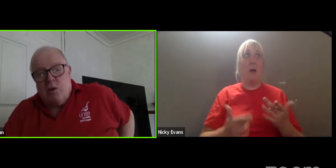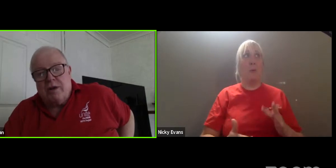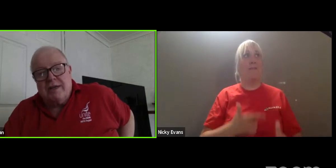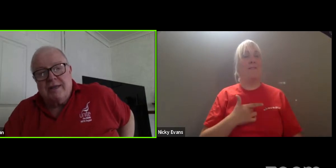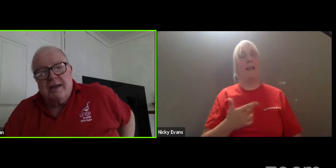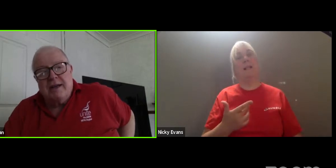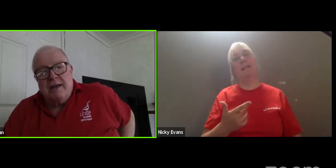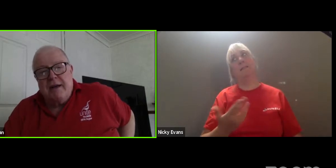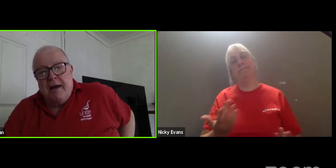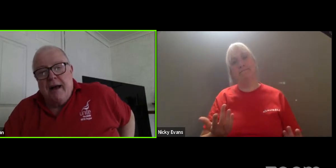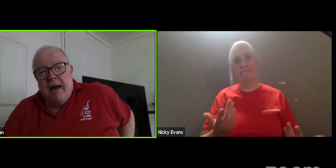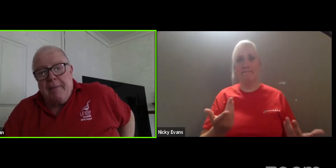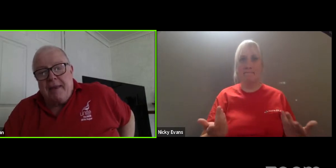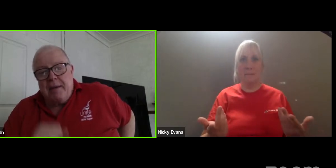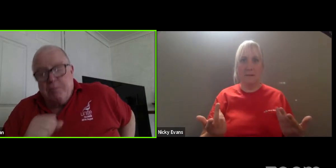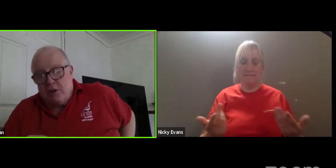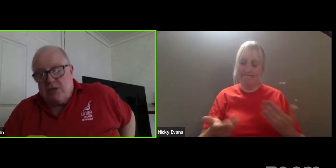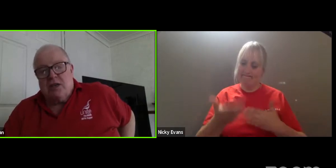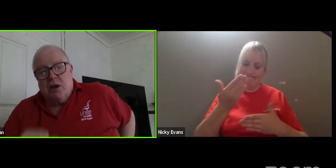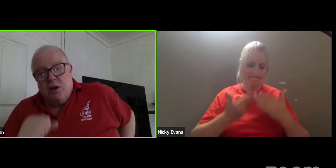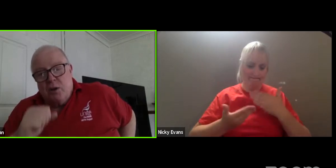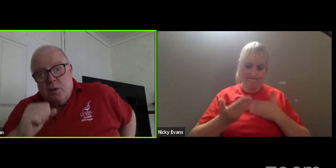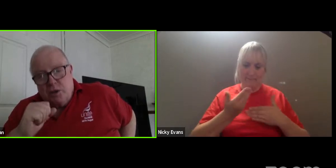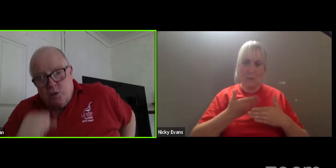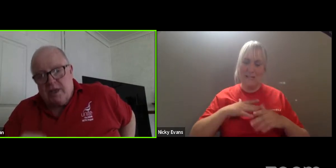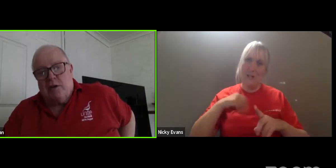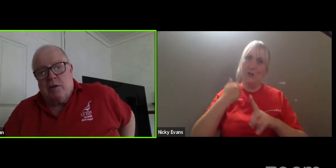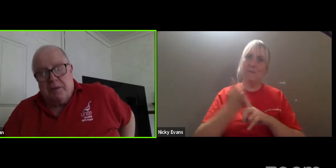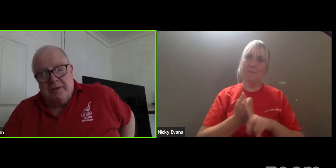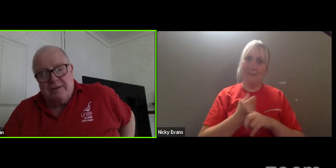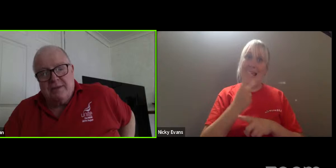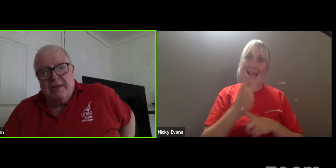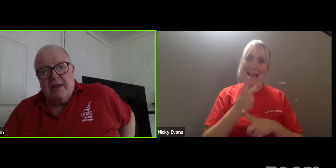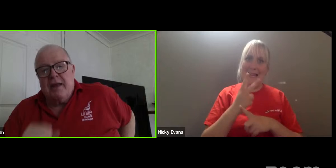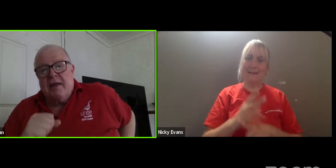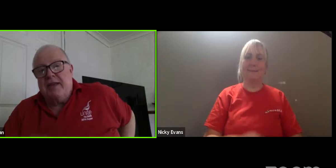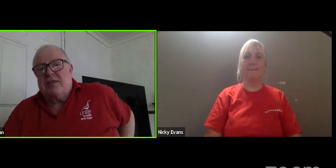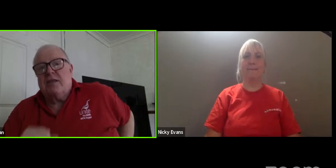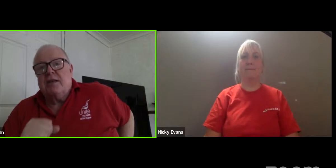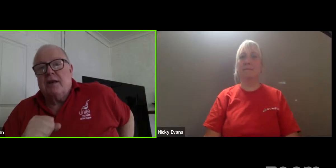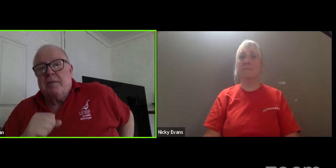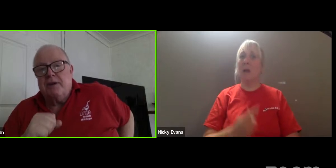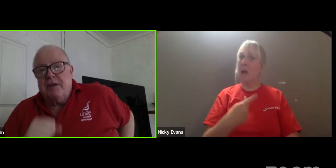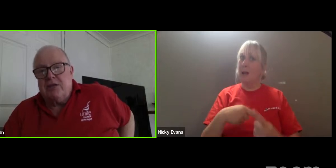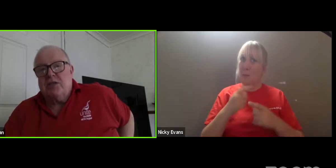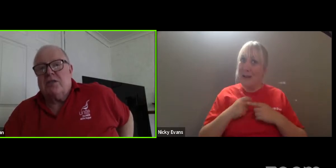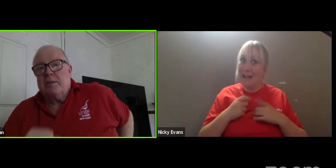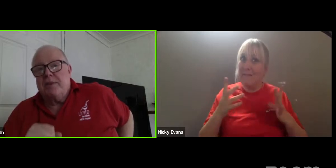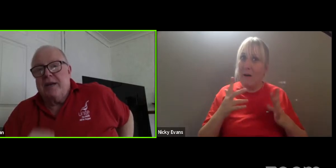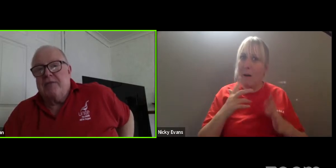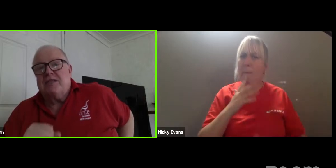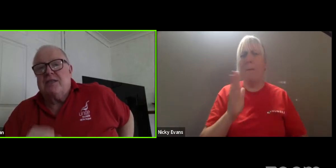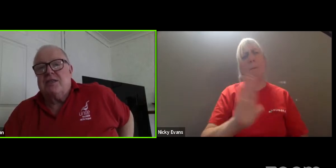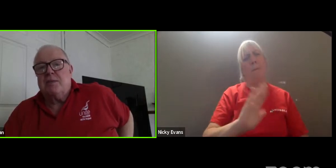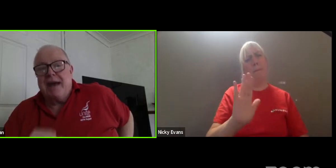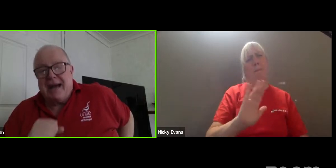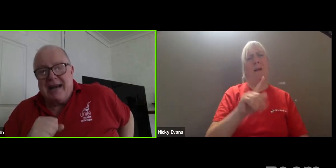square one. But we don't give up. This